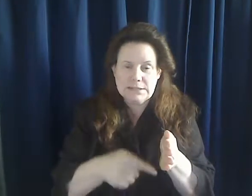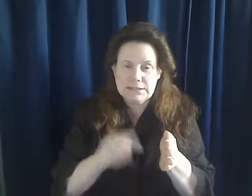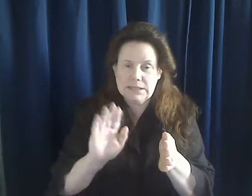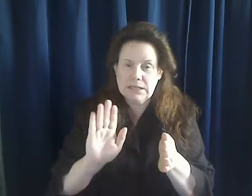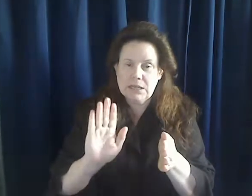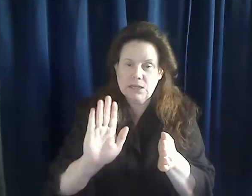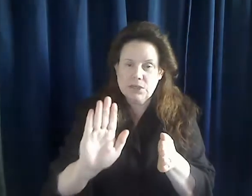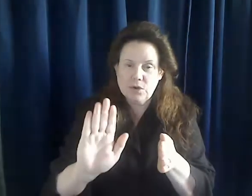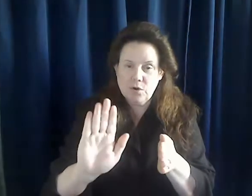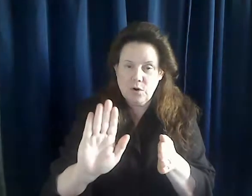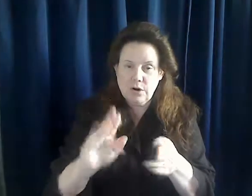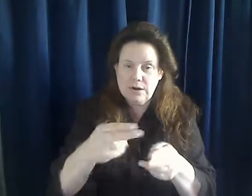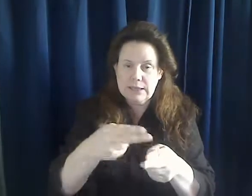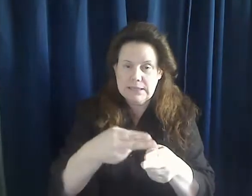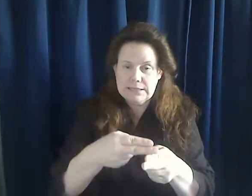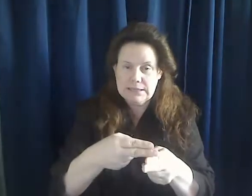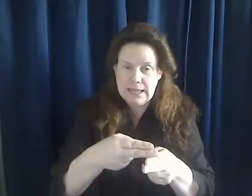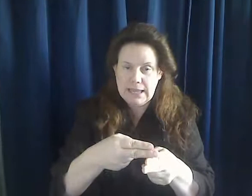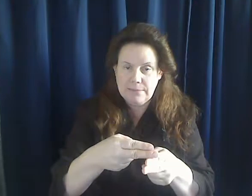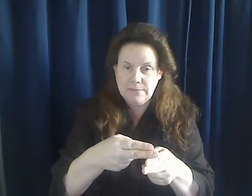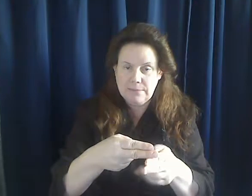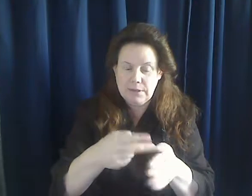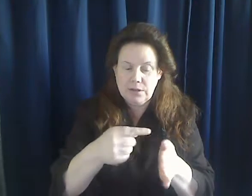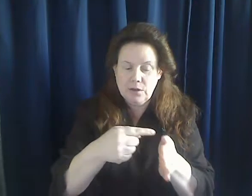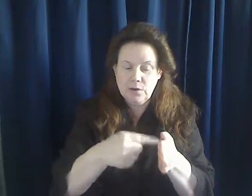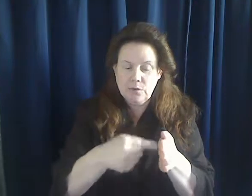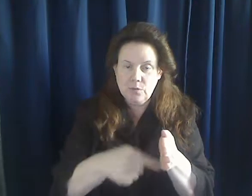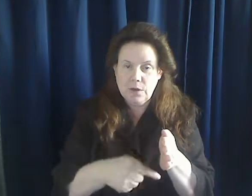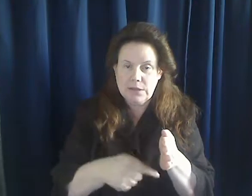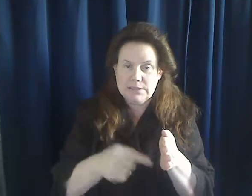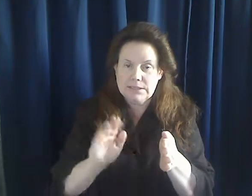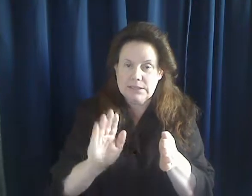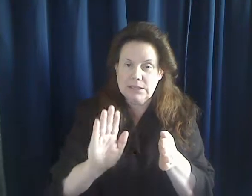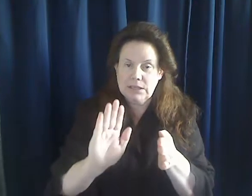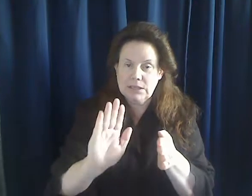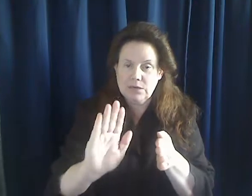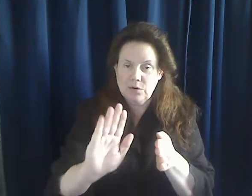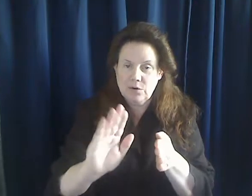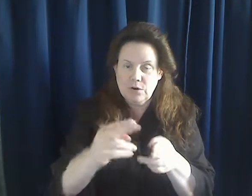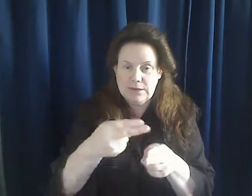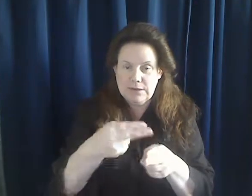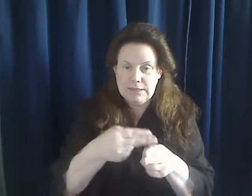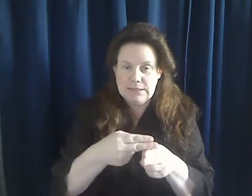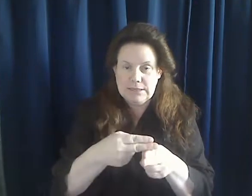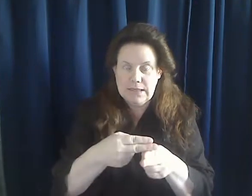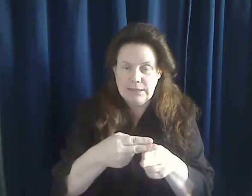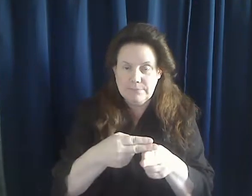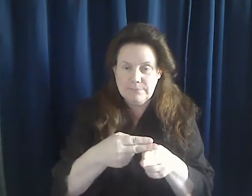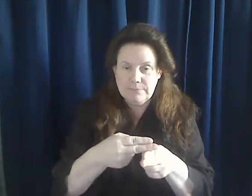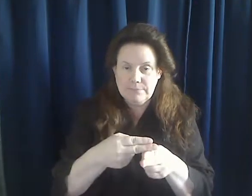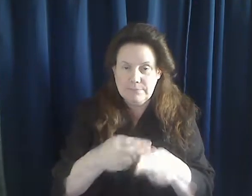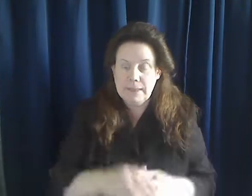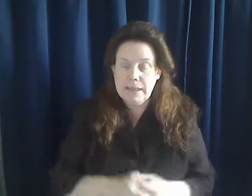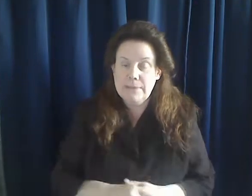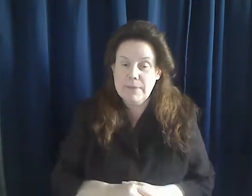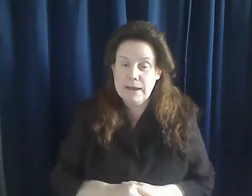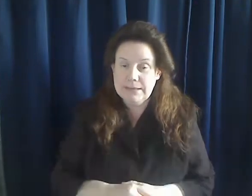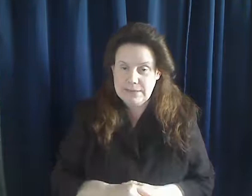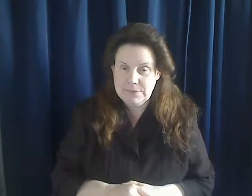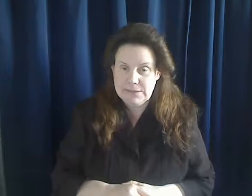What's your name? What's your name? My name